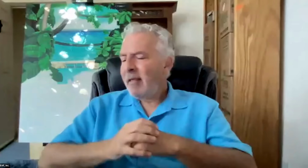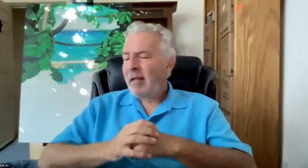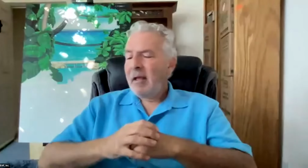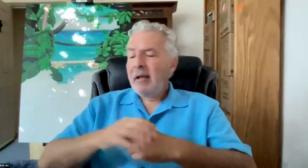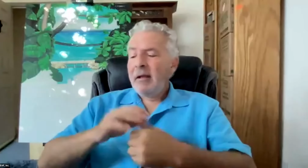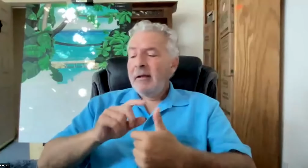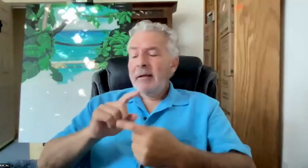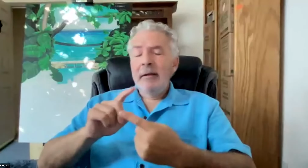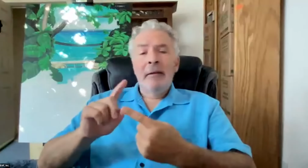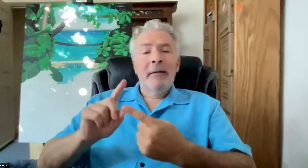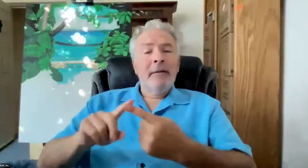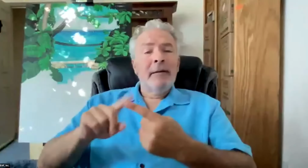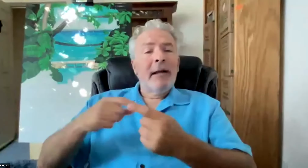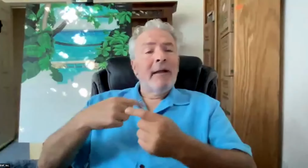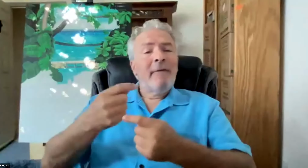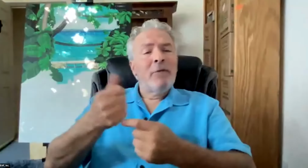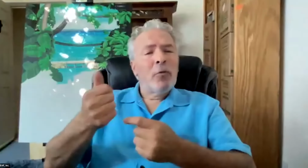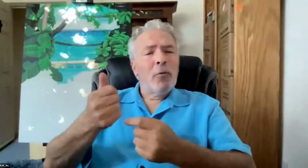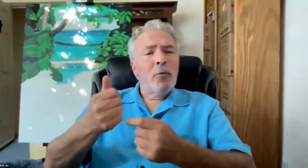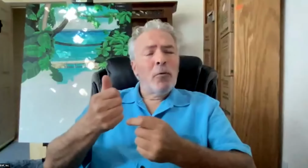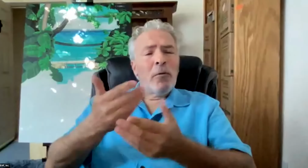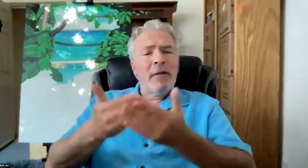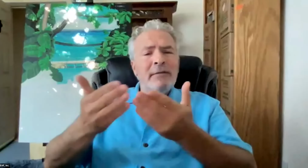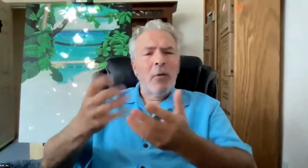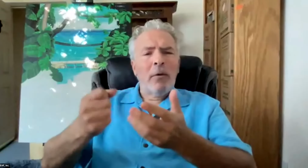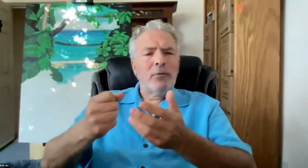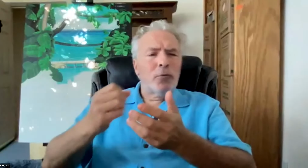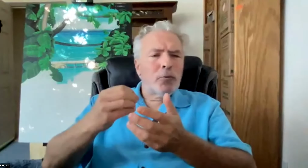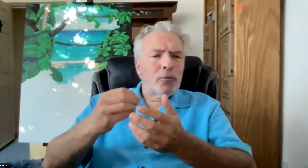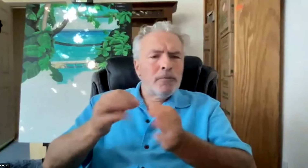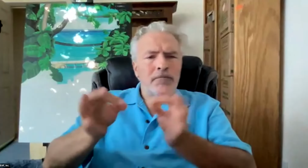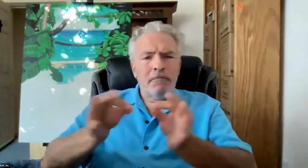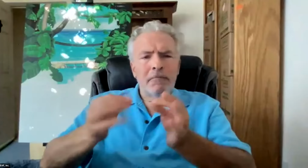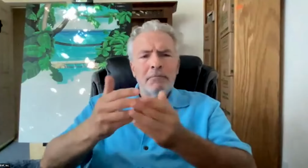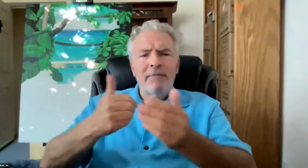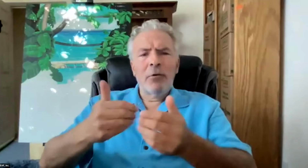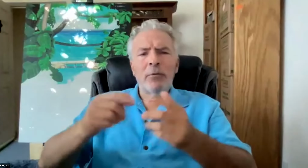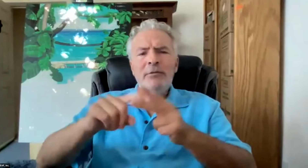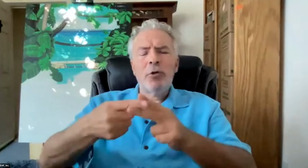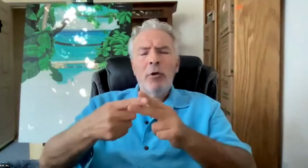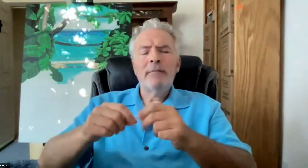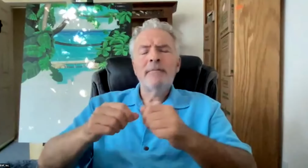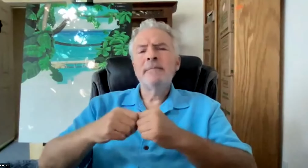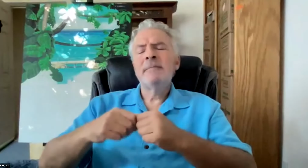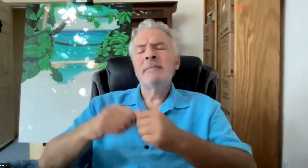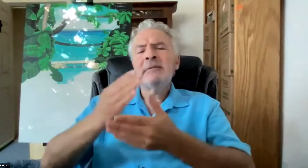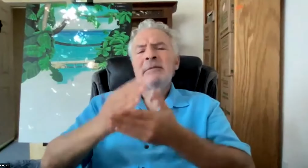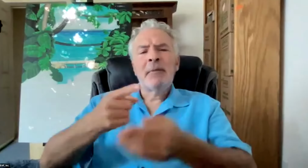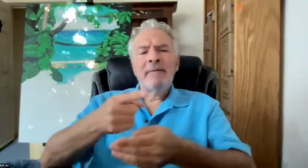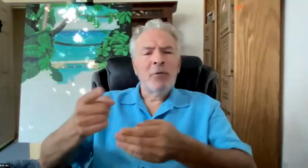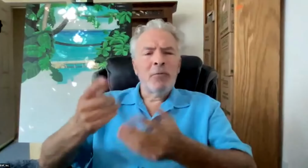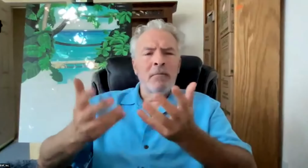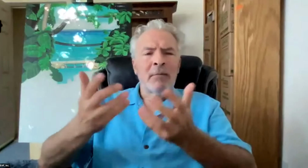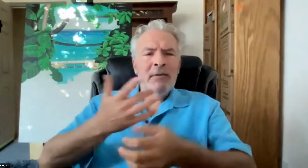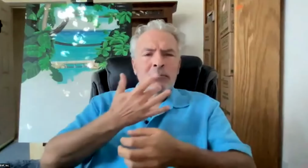So that's my visual description and who I am. I do have a couple of kind of things I want to explain